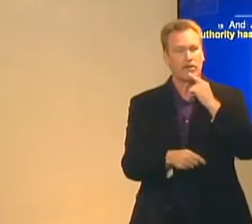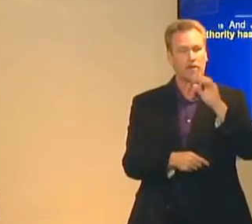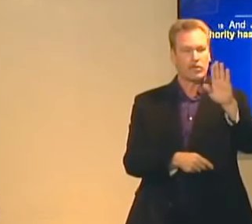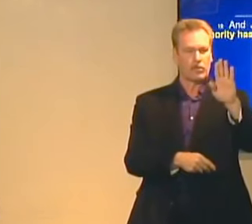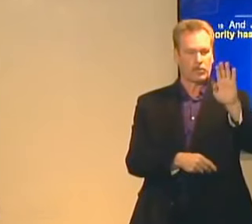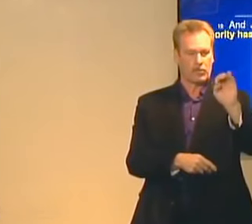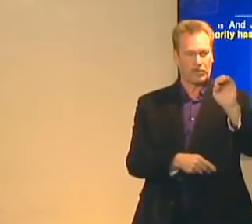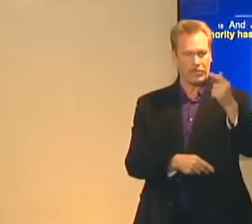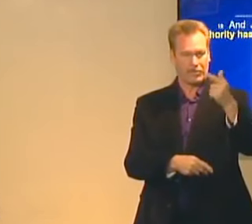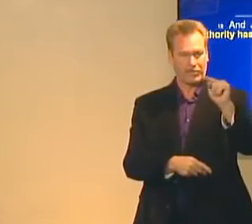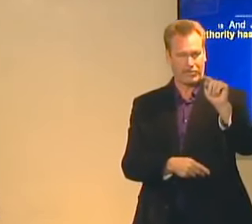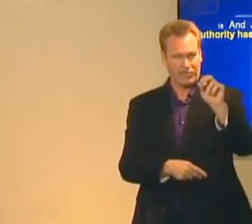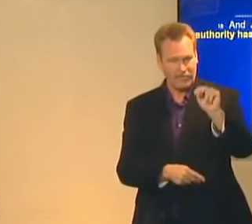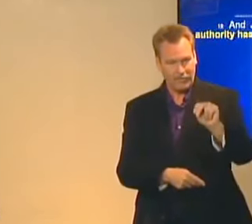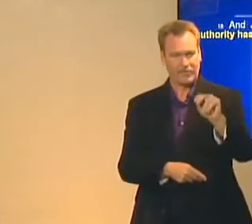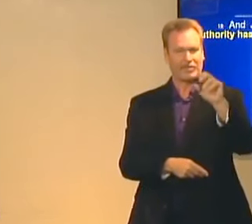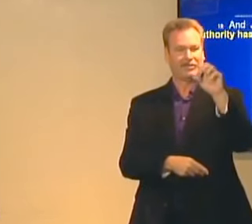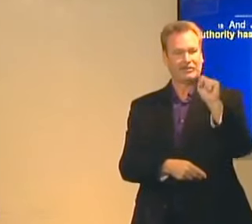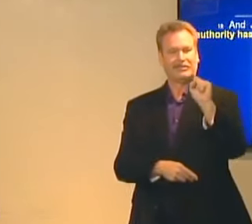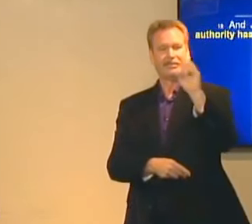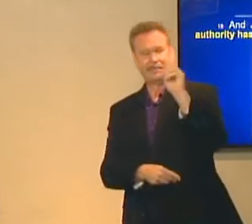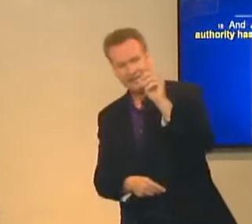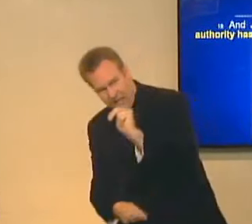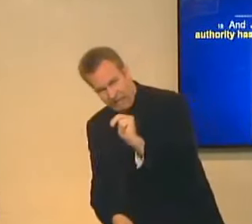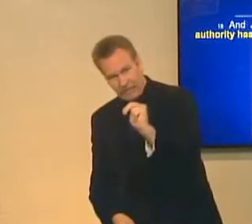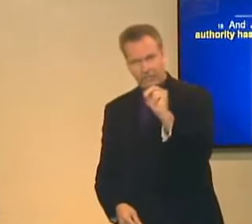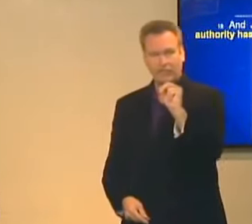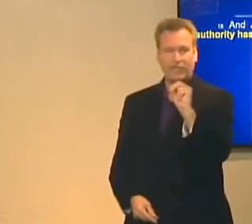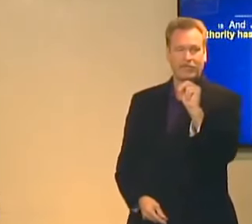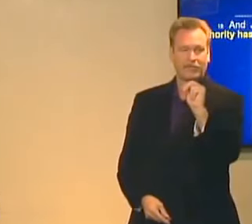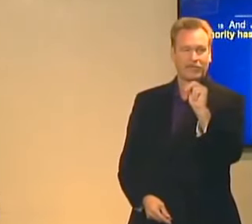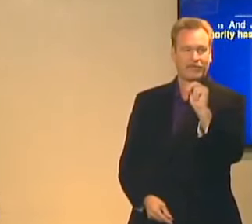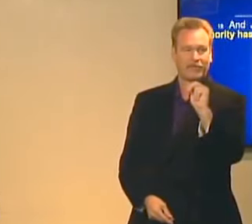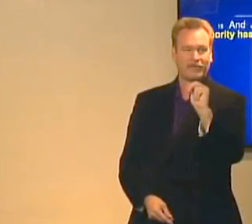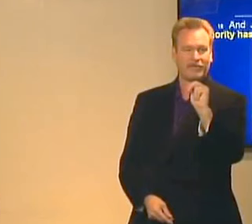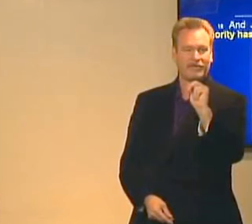That. The begotten. Son.